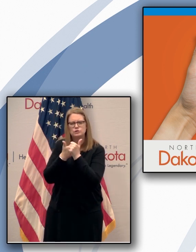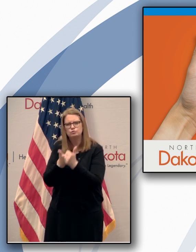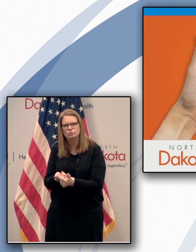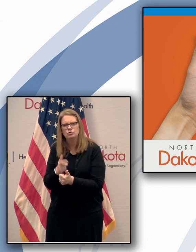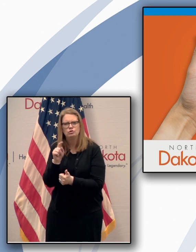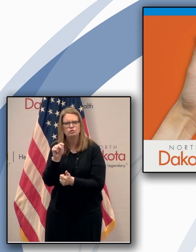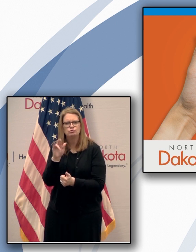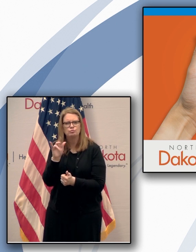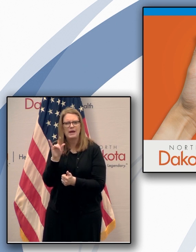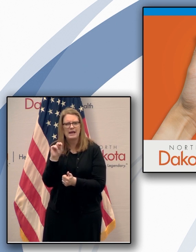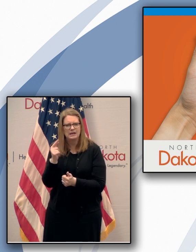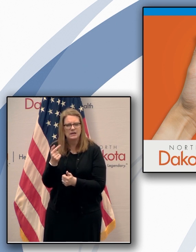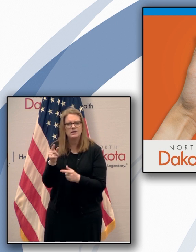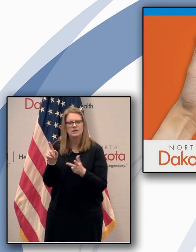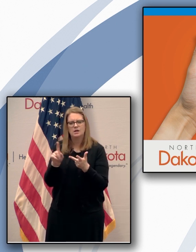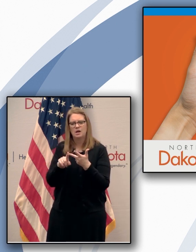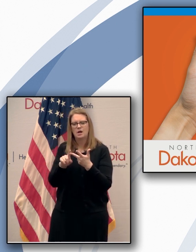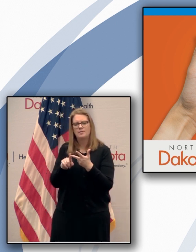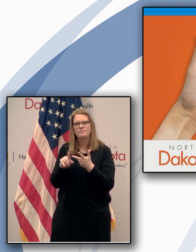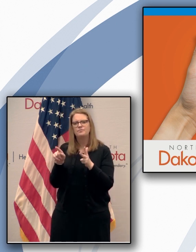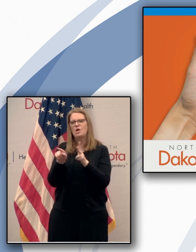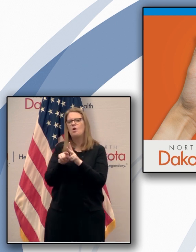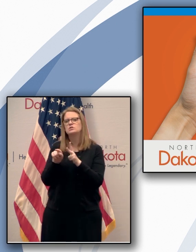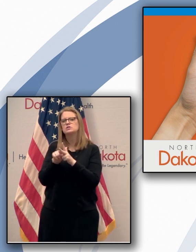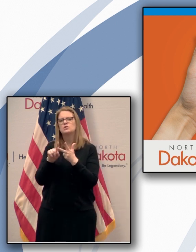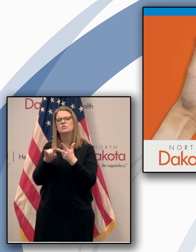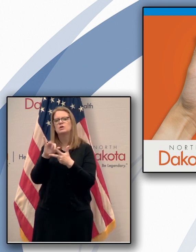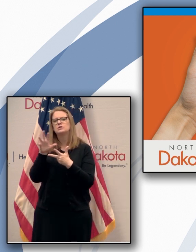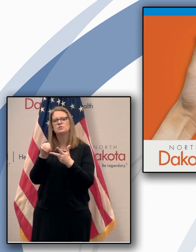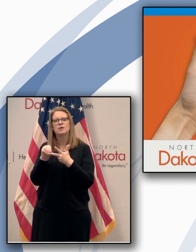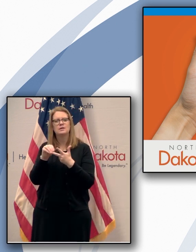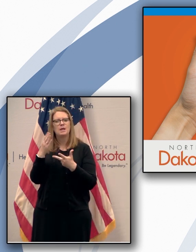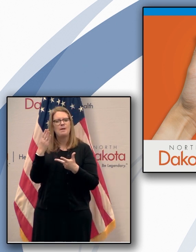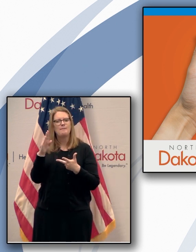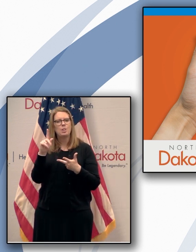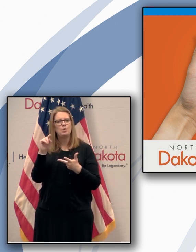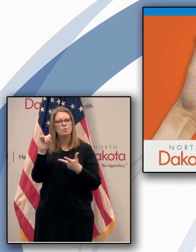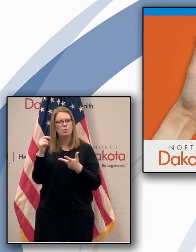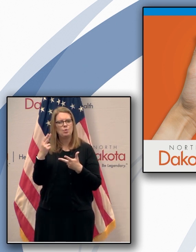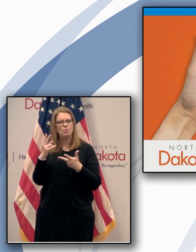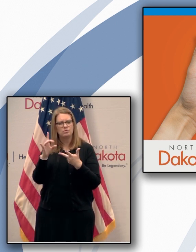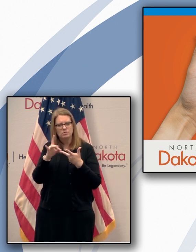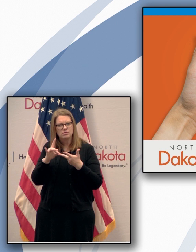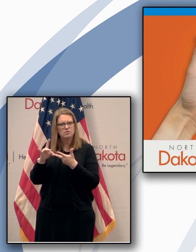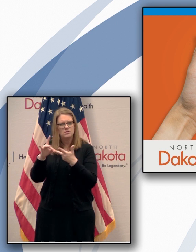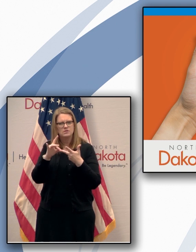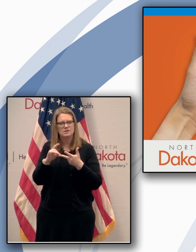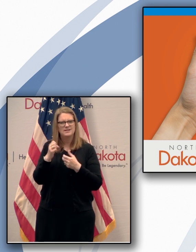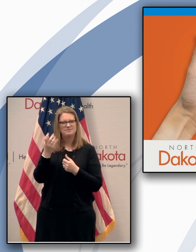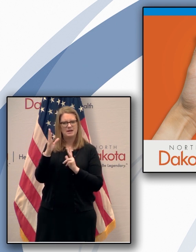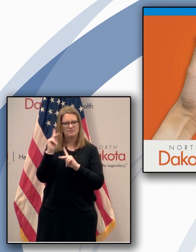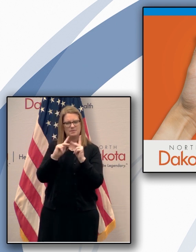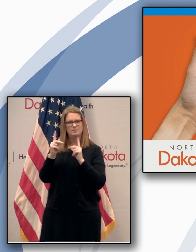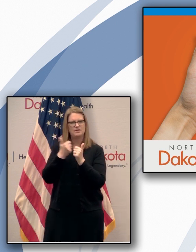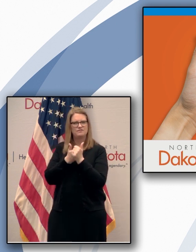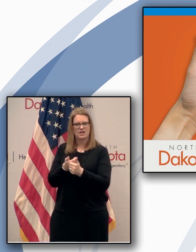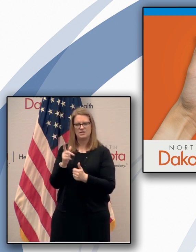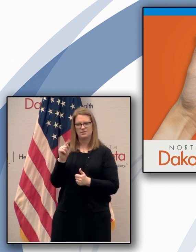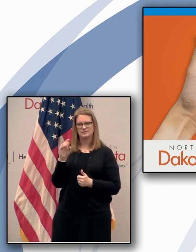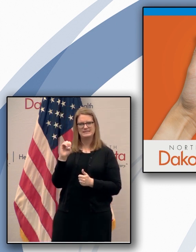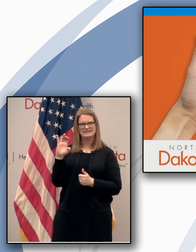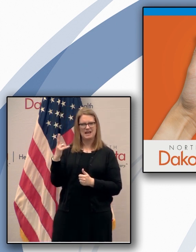other capabilities. It'll also incorporate joint Bluetooth proximity tracking. Many people that follow tech probably saw